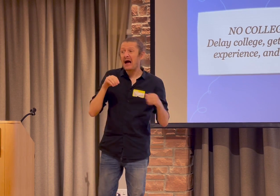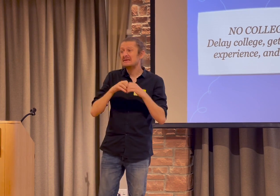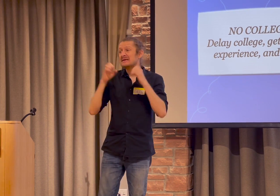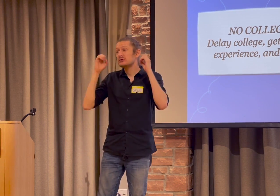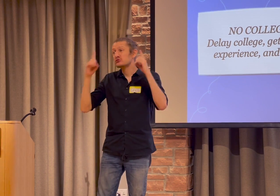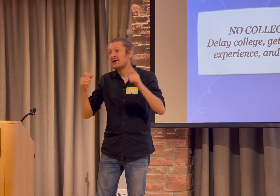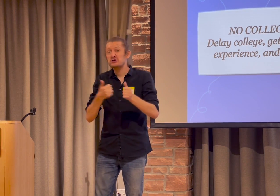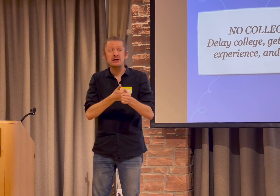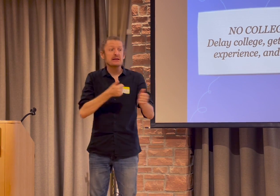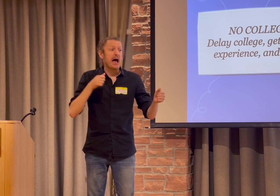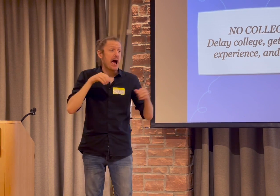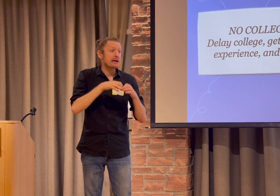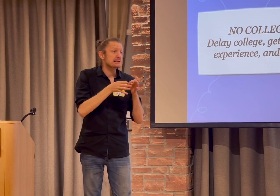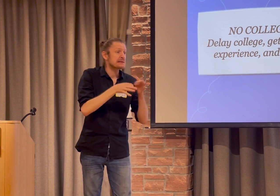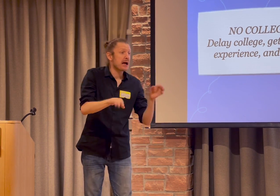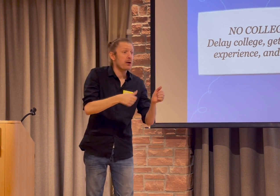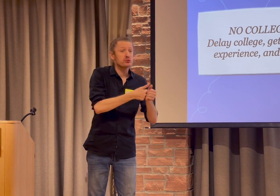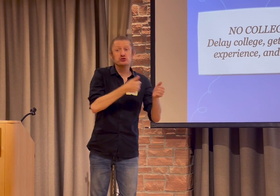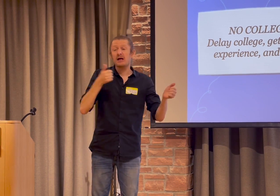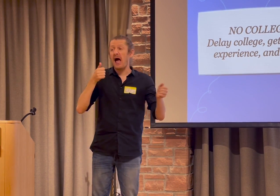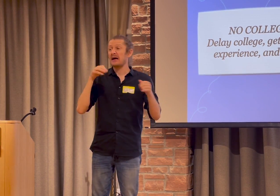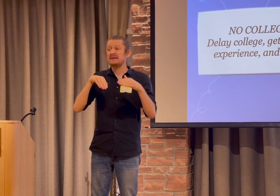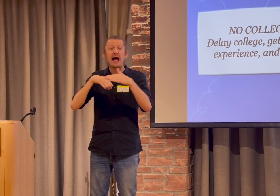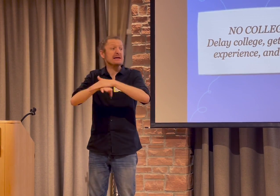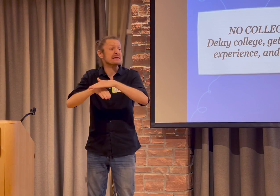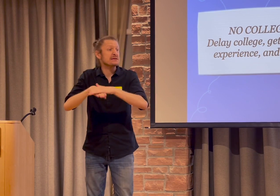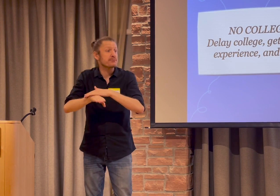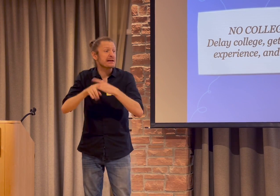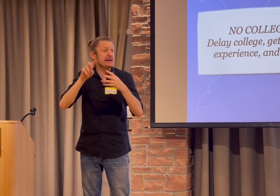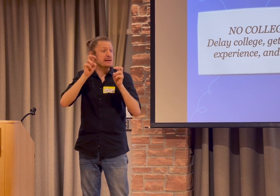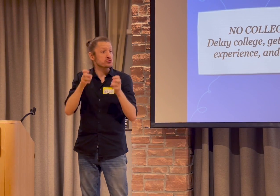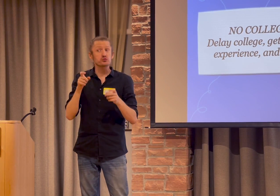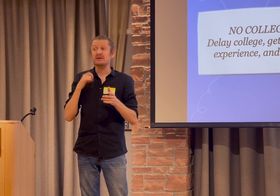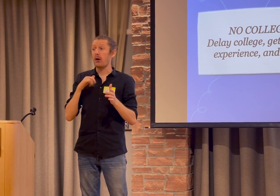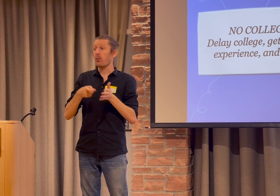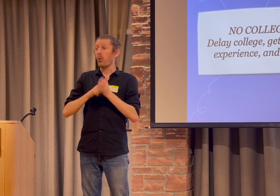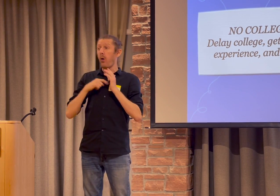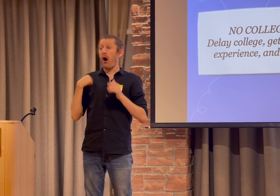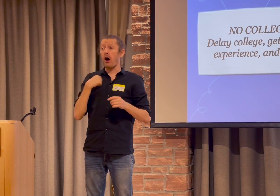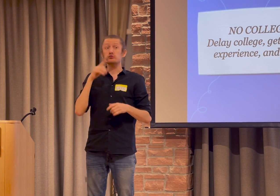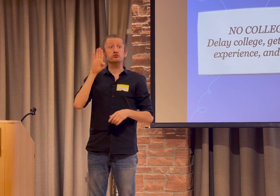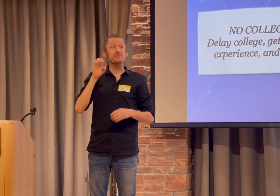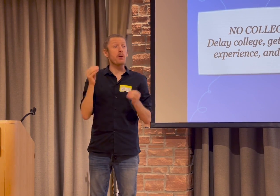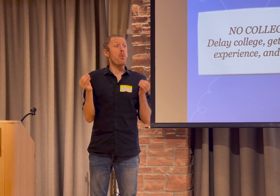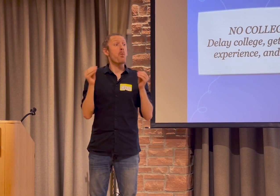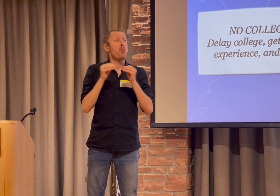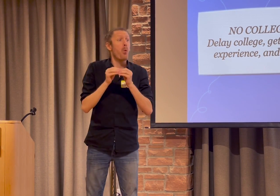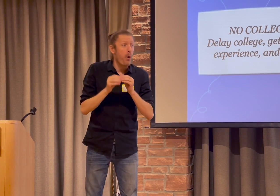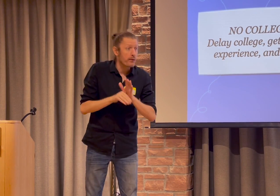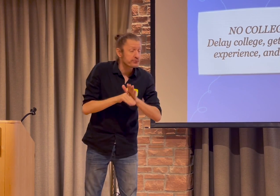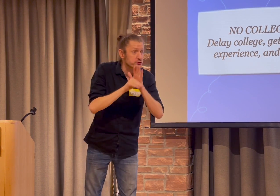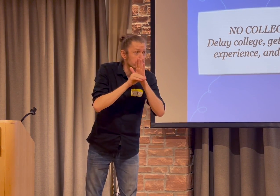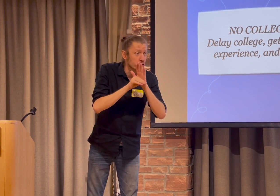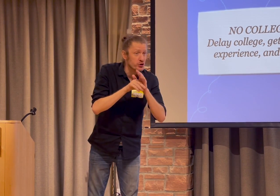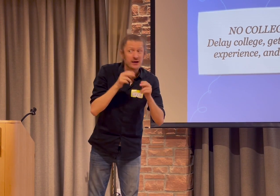grades. And sometimes there's educational delay that includes language deprivation and everything of that